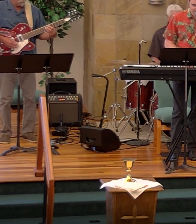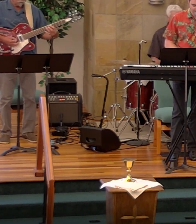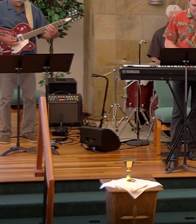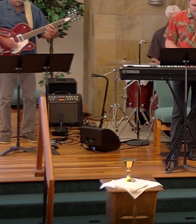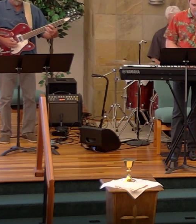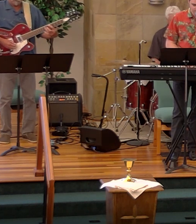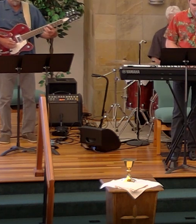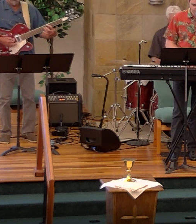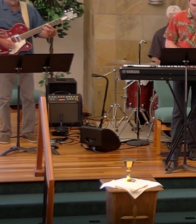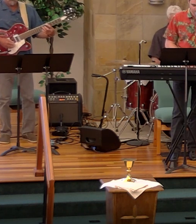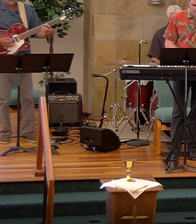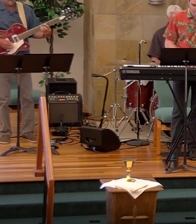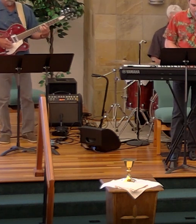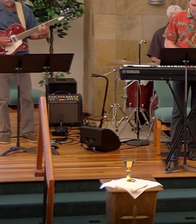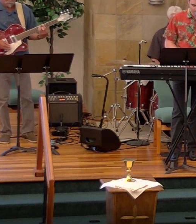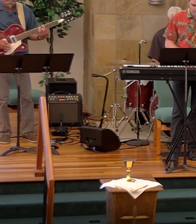tried and true,